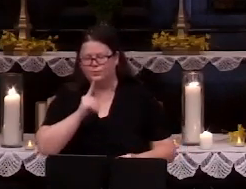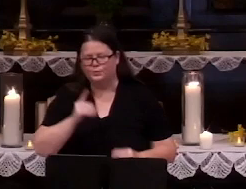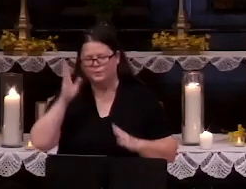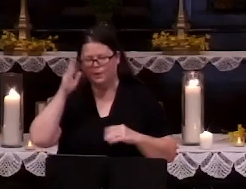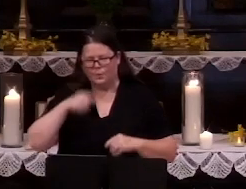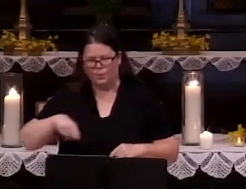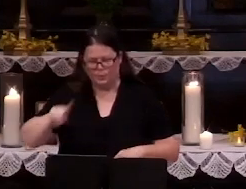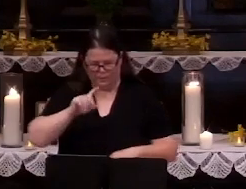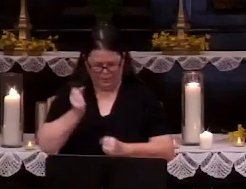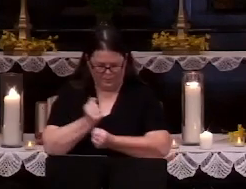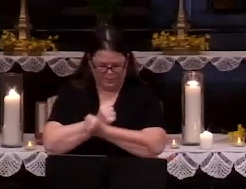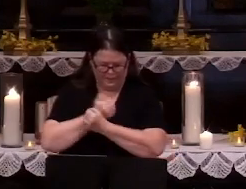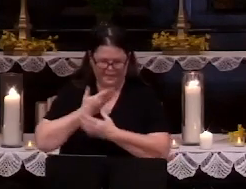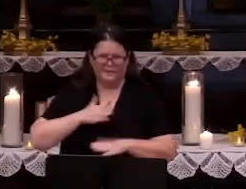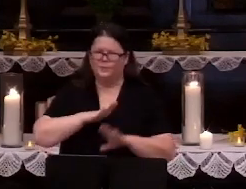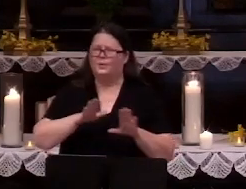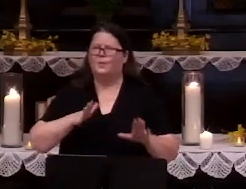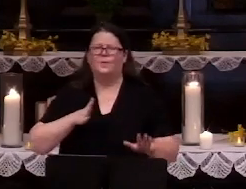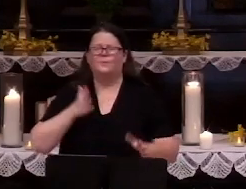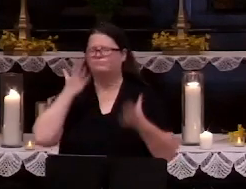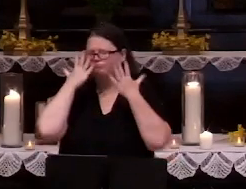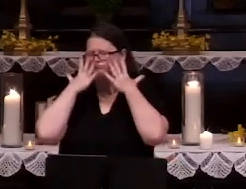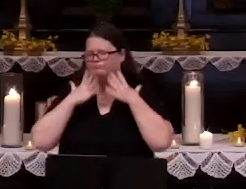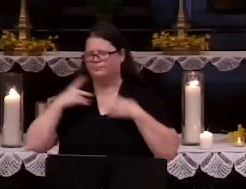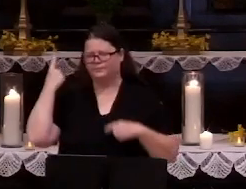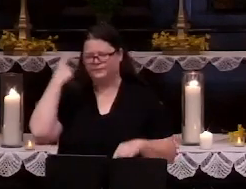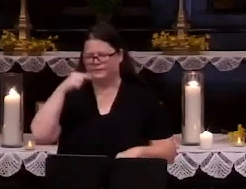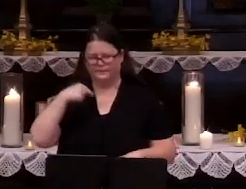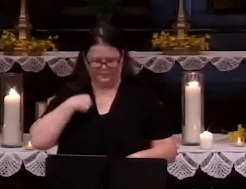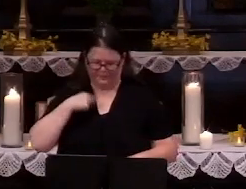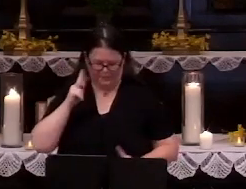Don't cry for me, Argentina.